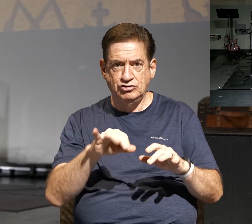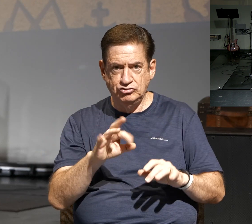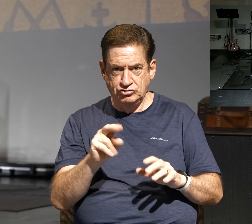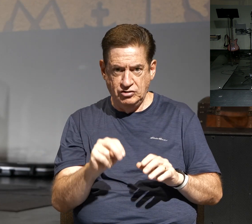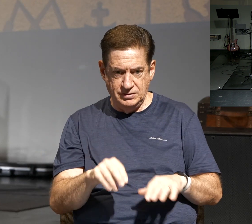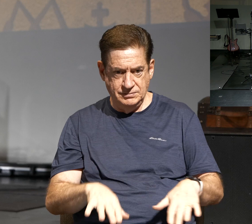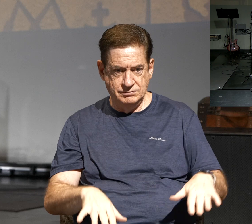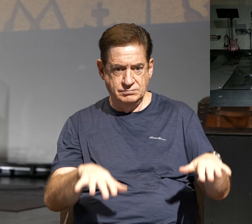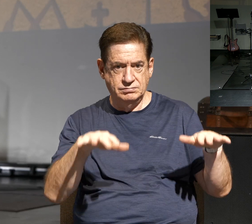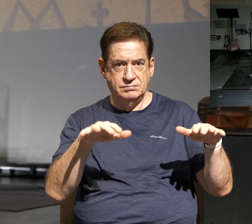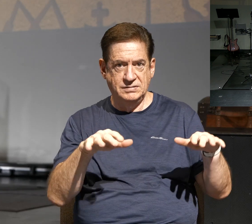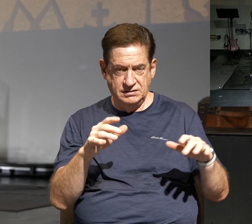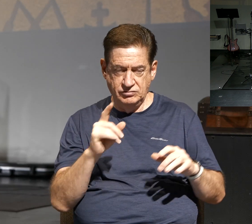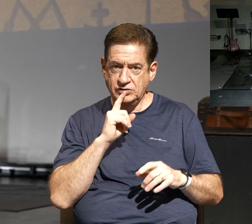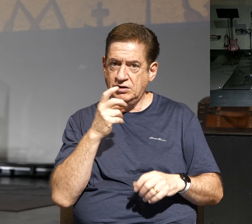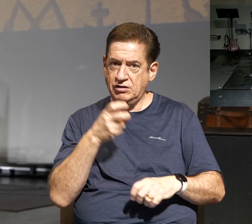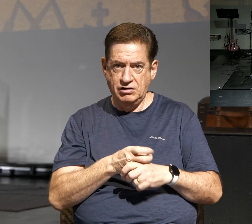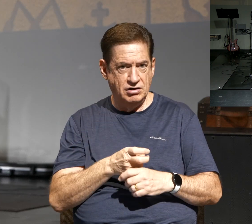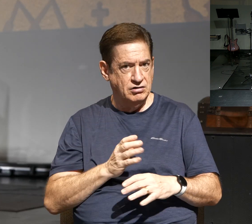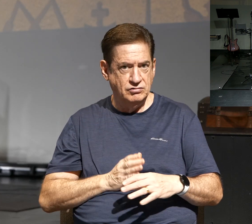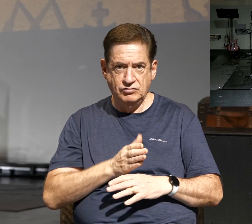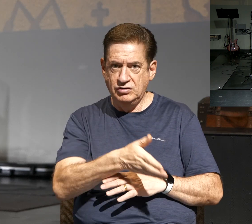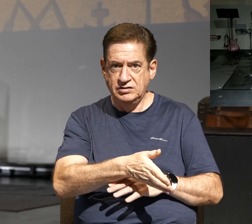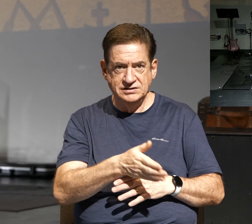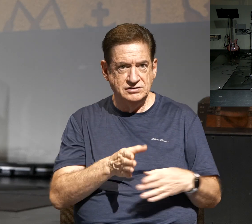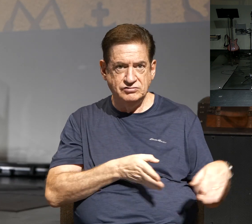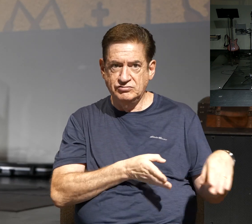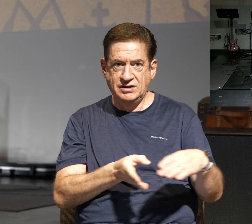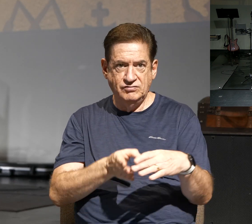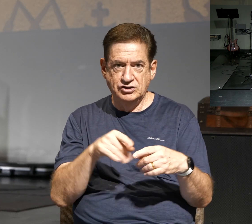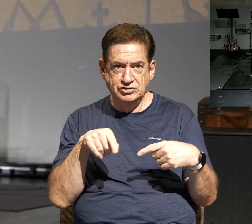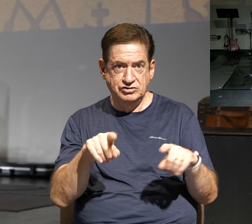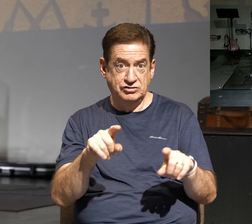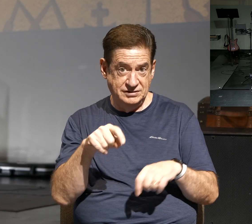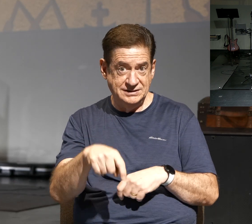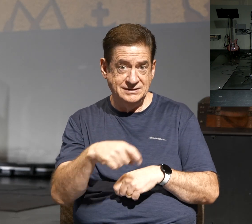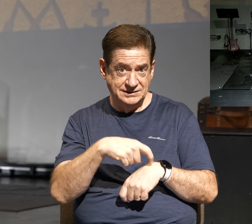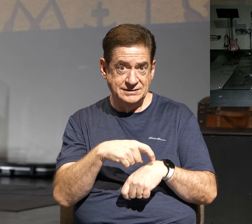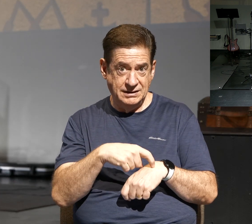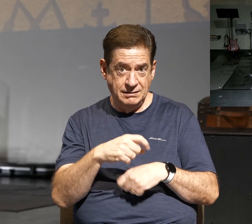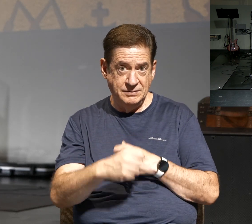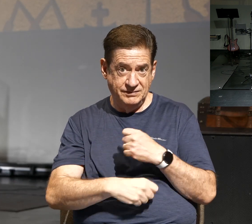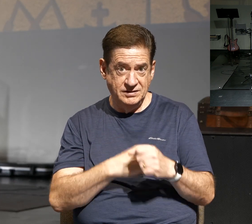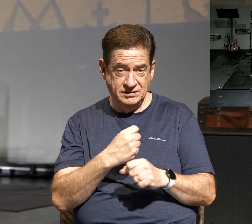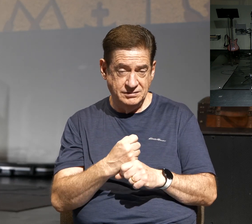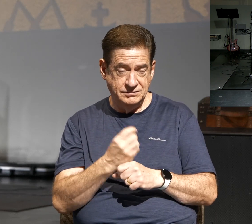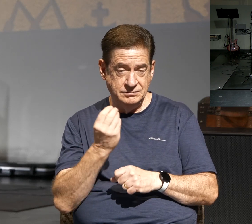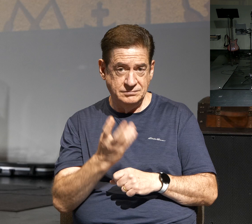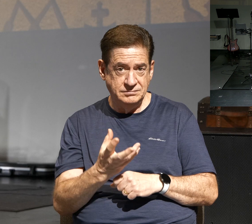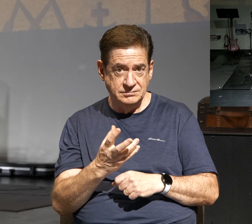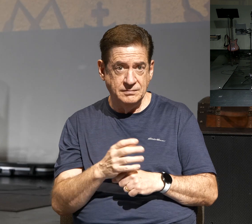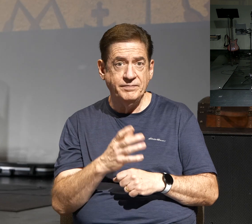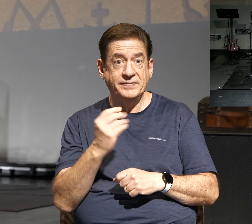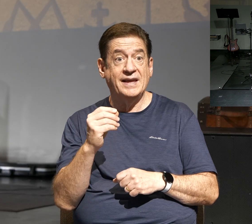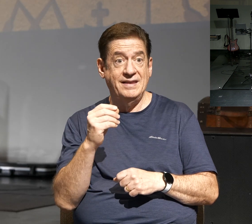flood, and it makes it extremely hard to cross the river during this time of the year. And they're to get out in